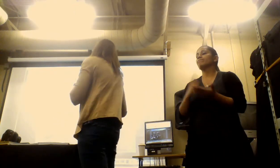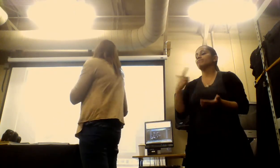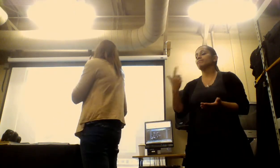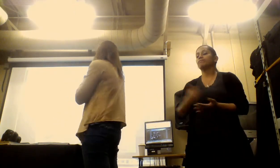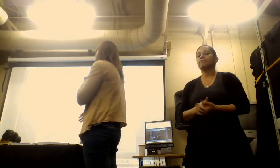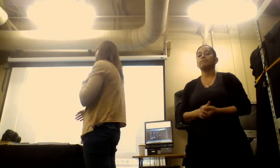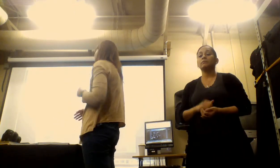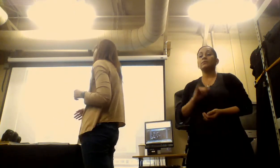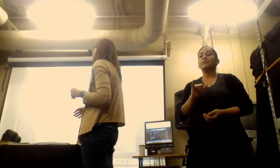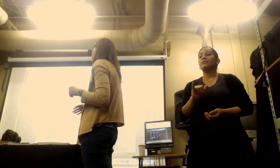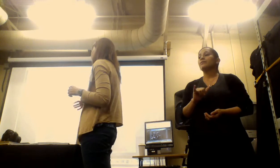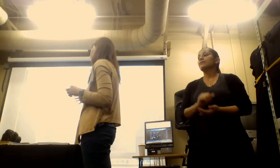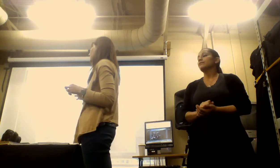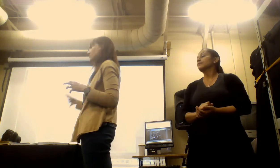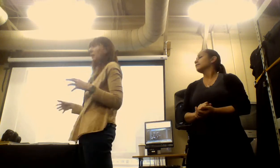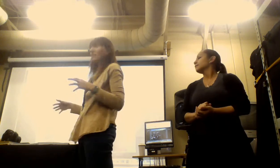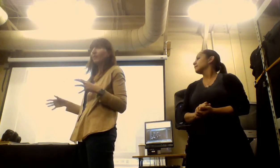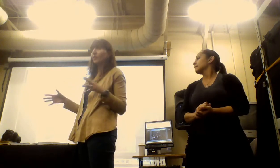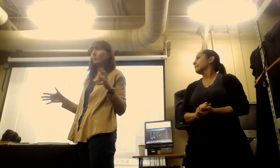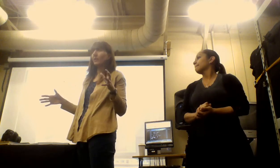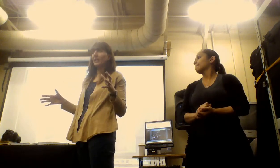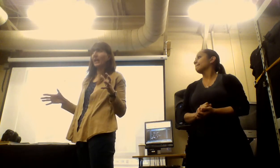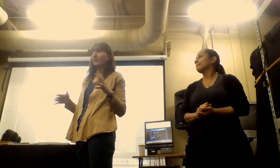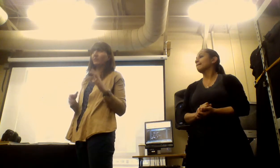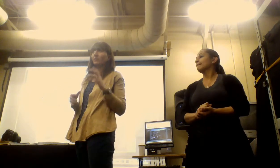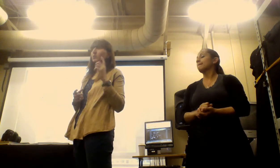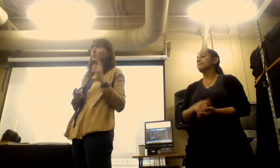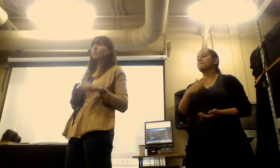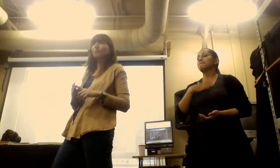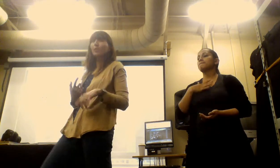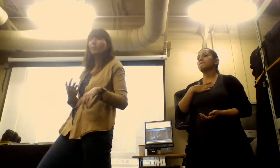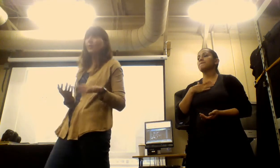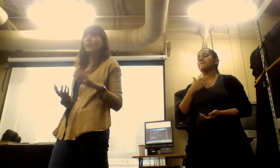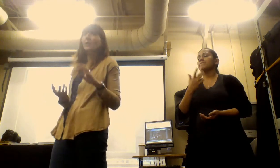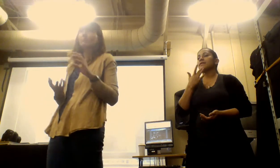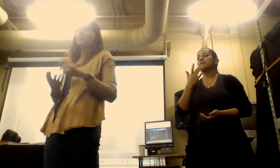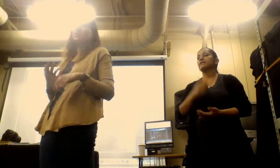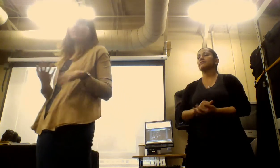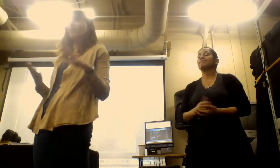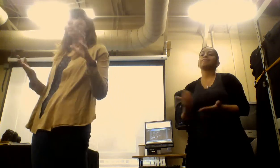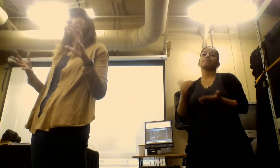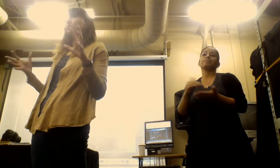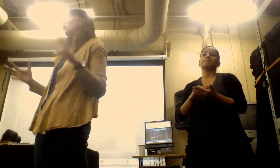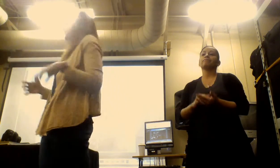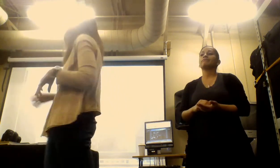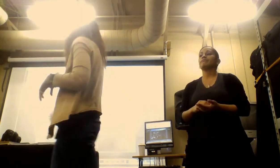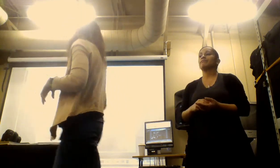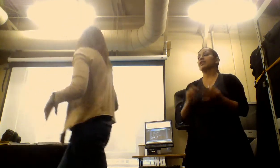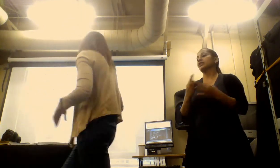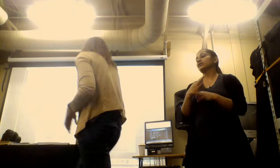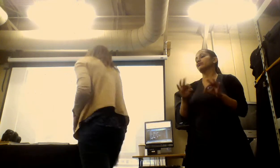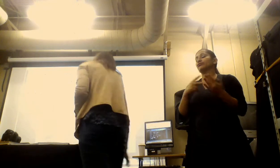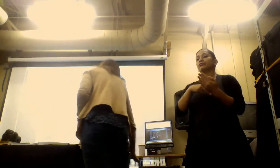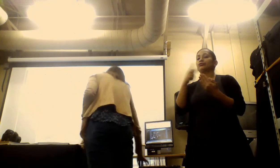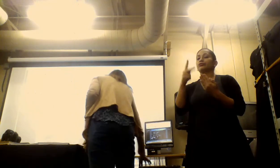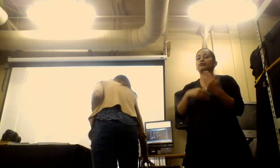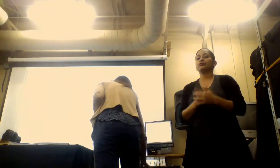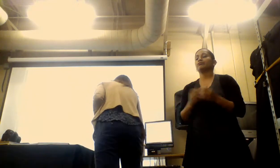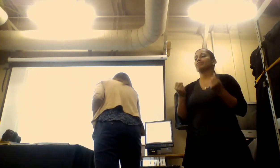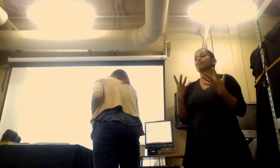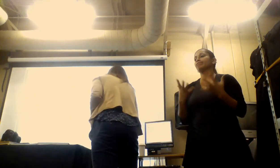Lightroom. It's my favorite, but again, there's free programs, there's iPhoto, there's all kinds of things. So,